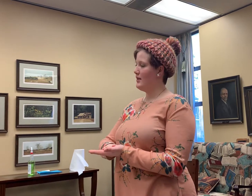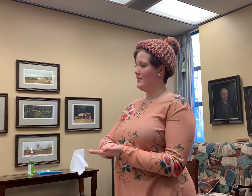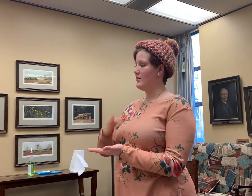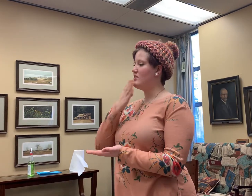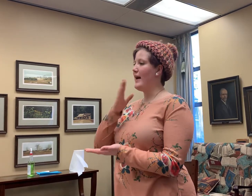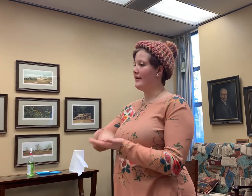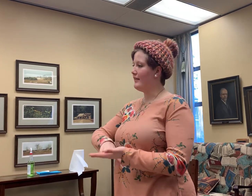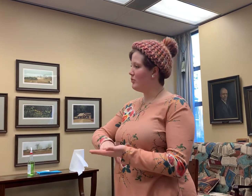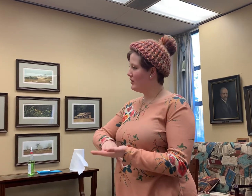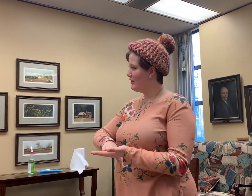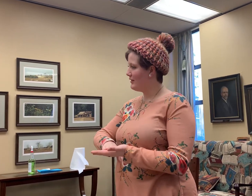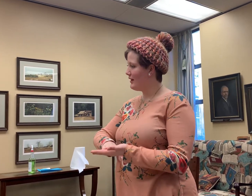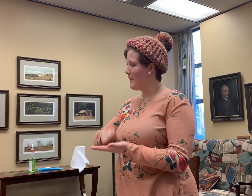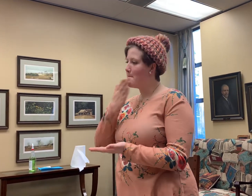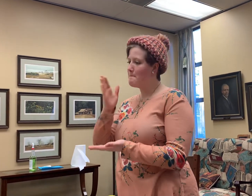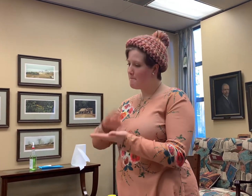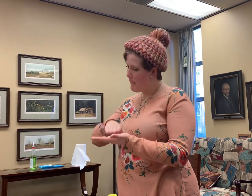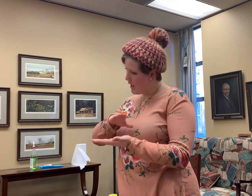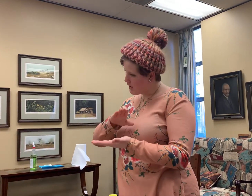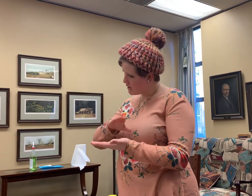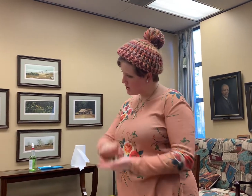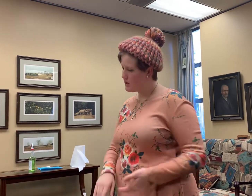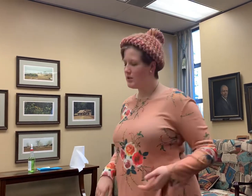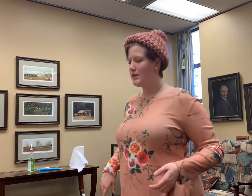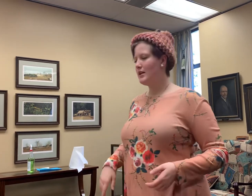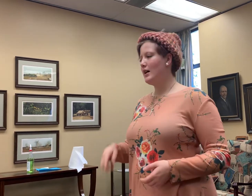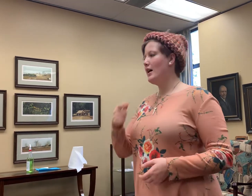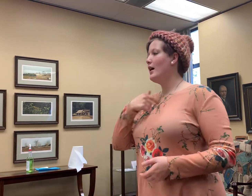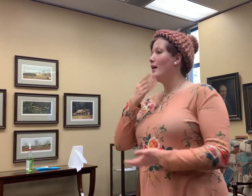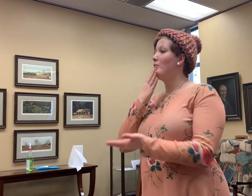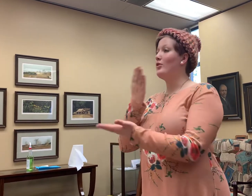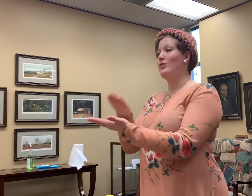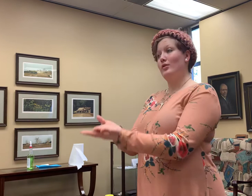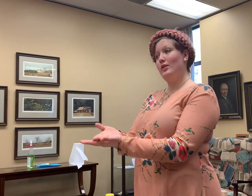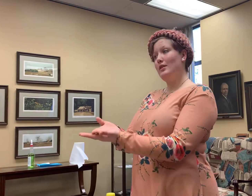like you're smacking someone. Bad. I'm good.